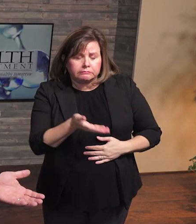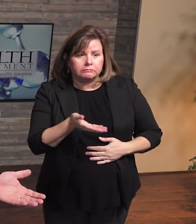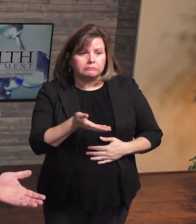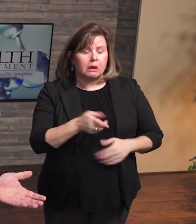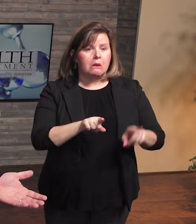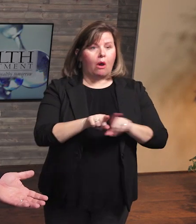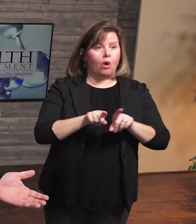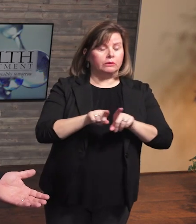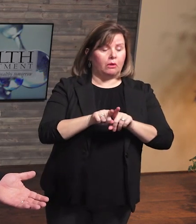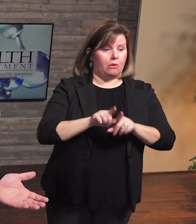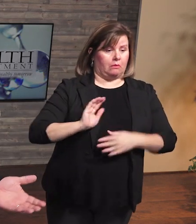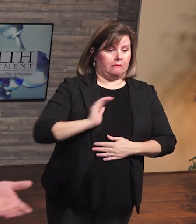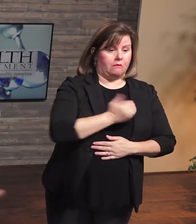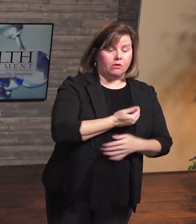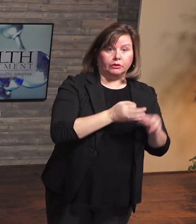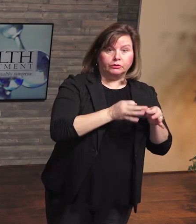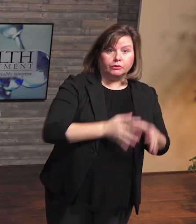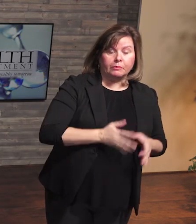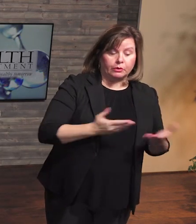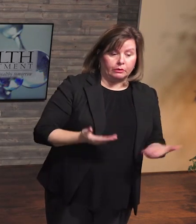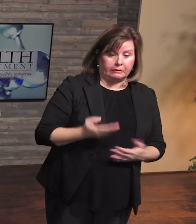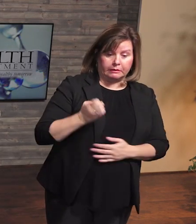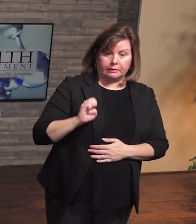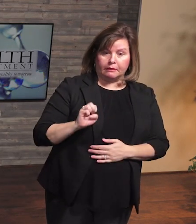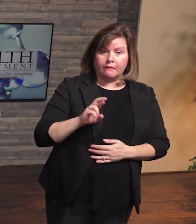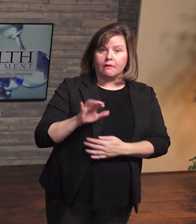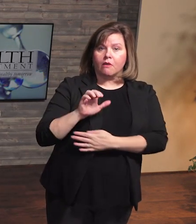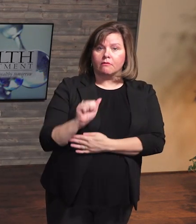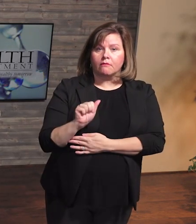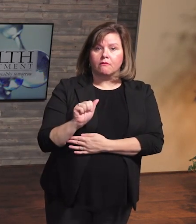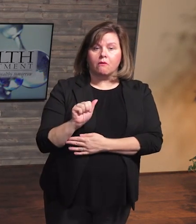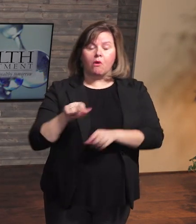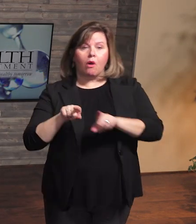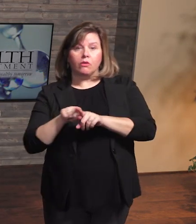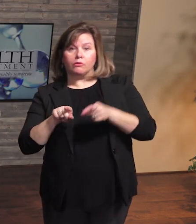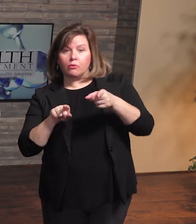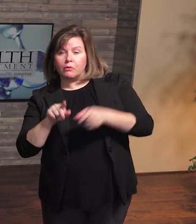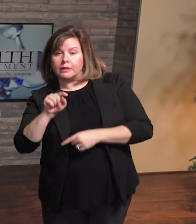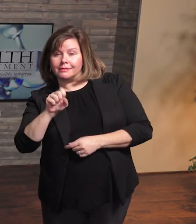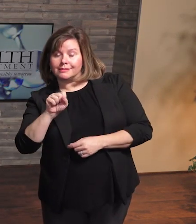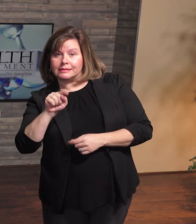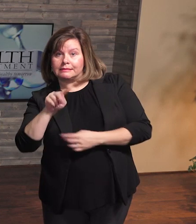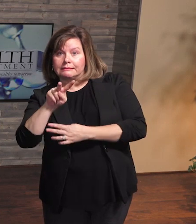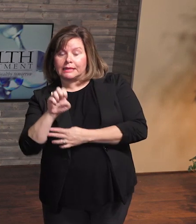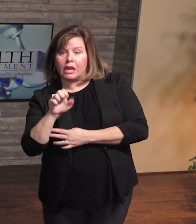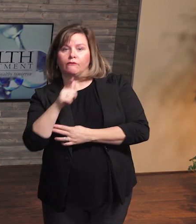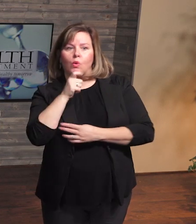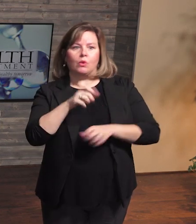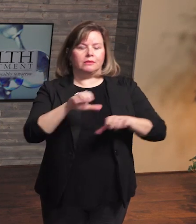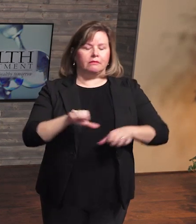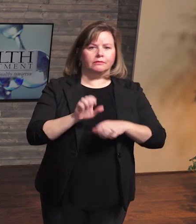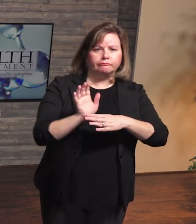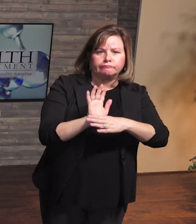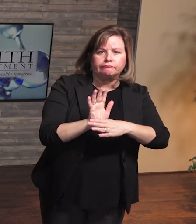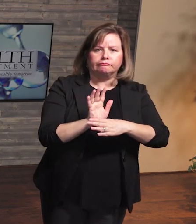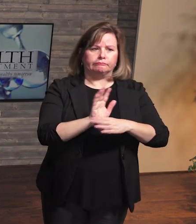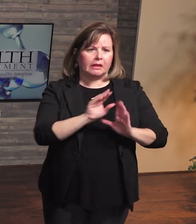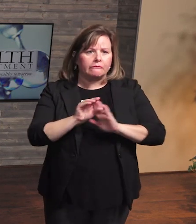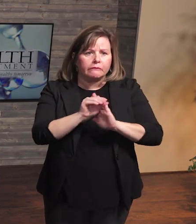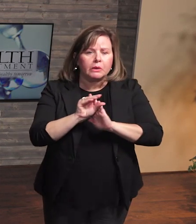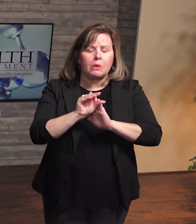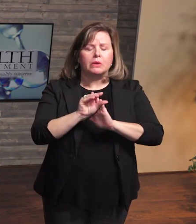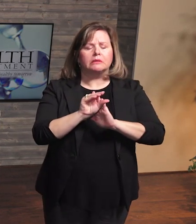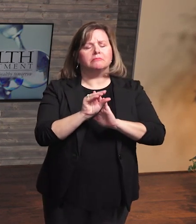who's joined our team recently to help us with communications, to the great Steve Kelso, who's been producing all of these videos. There are just so